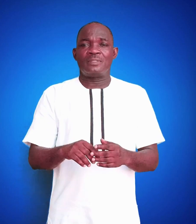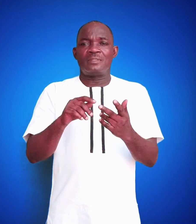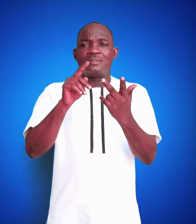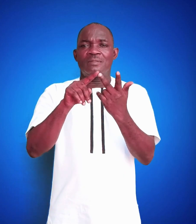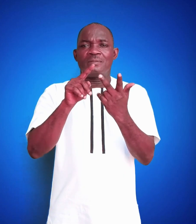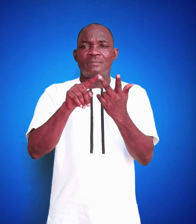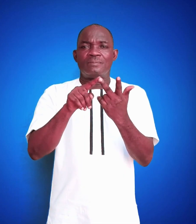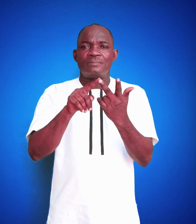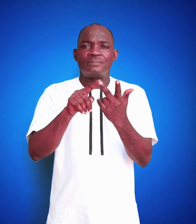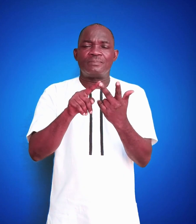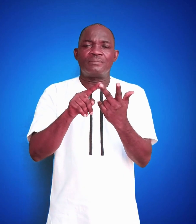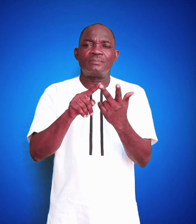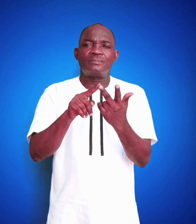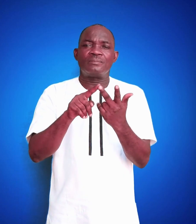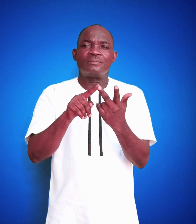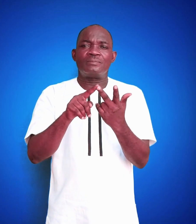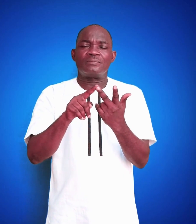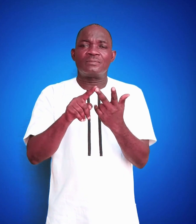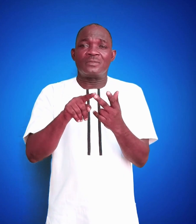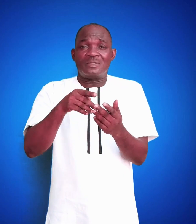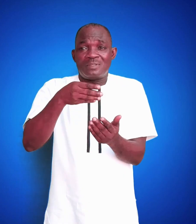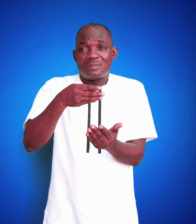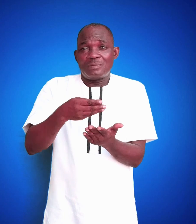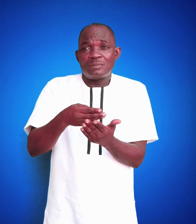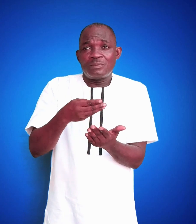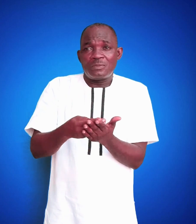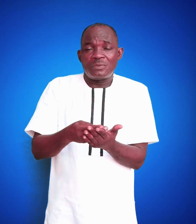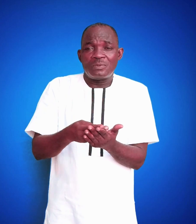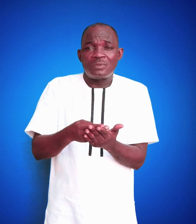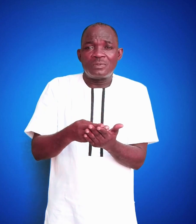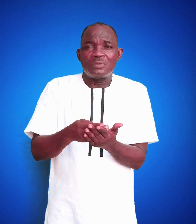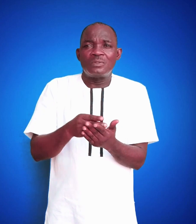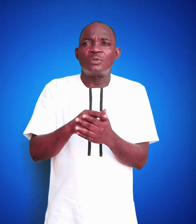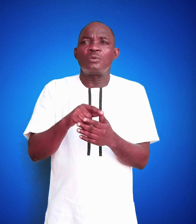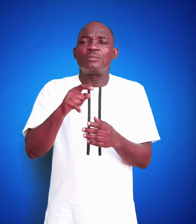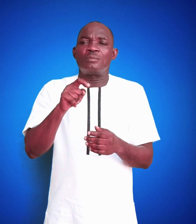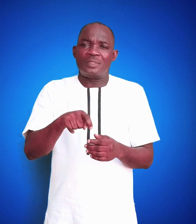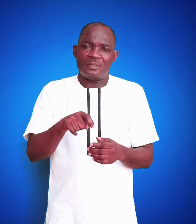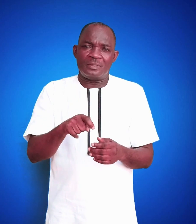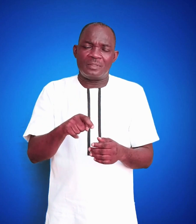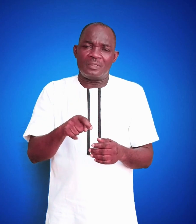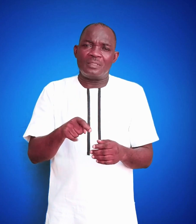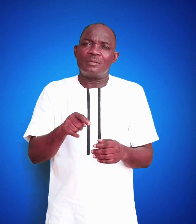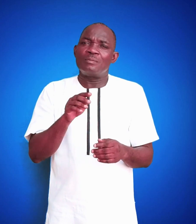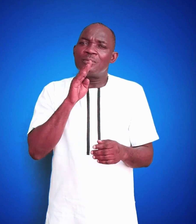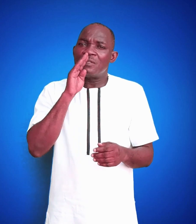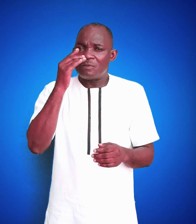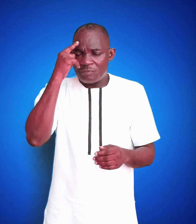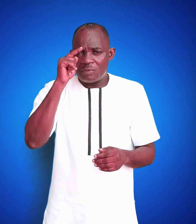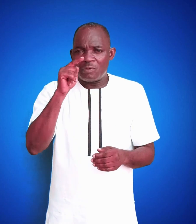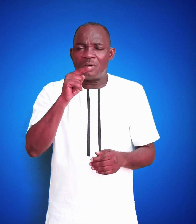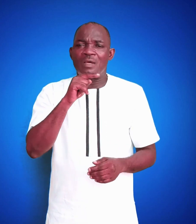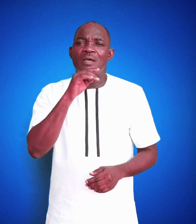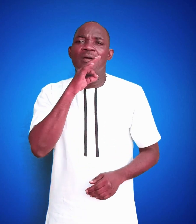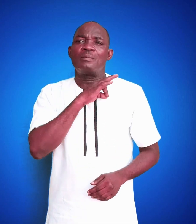3. The cash is supposed to be for the